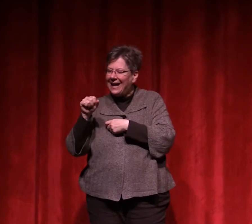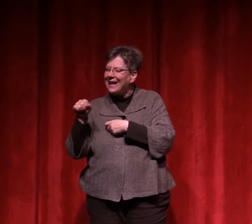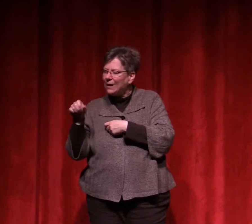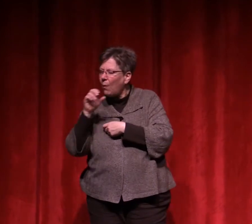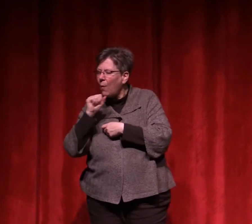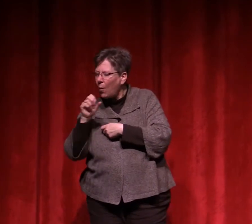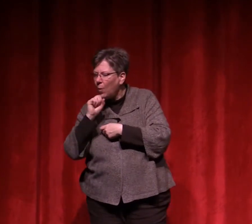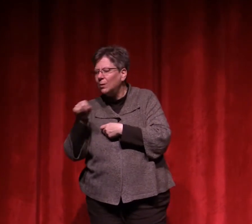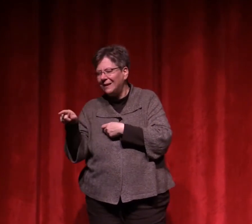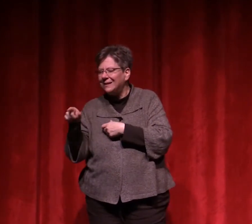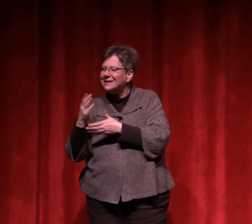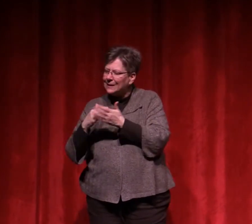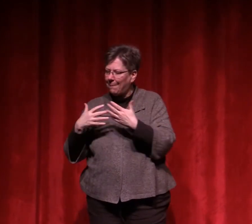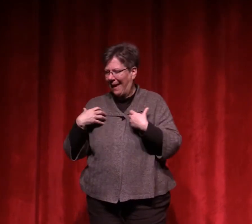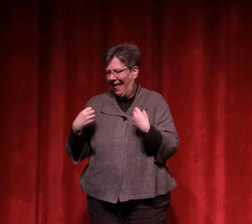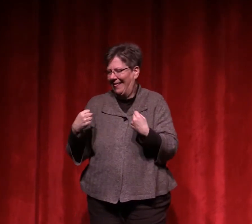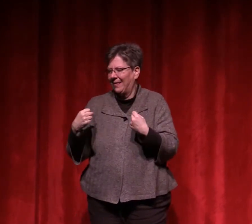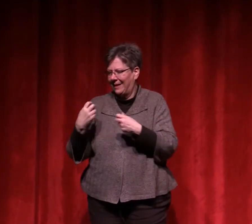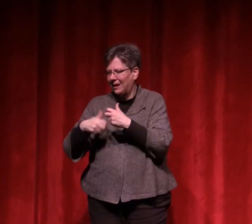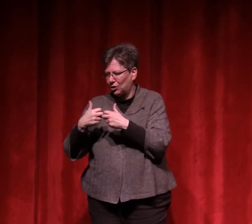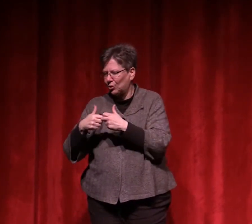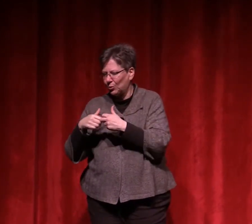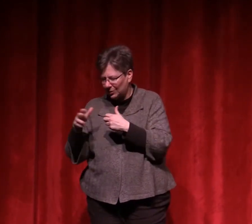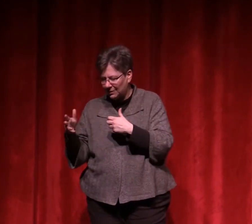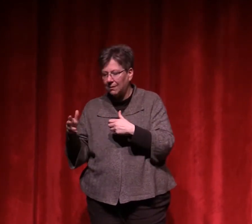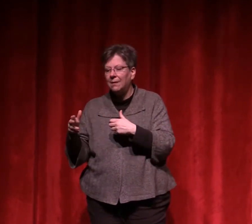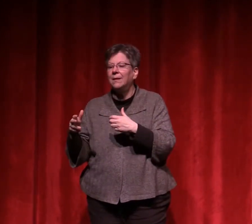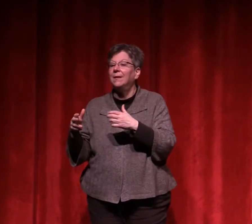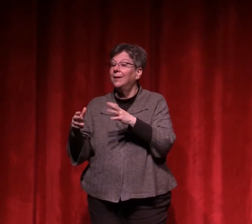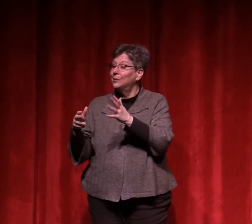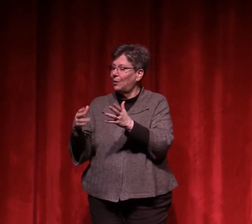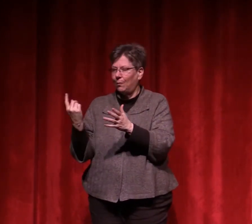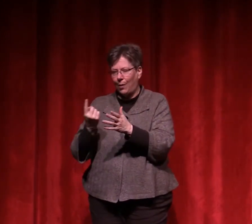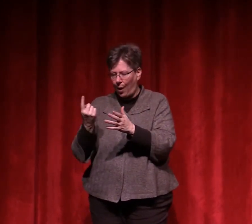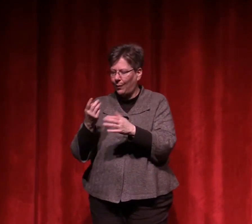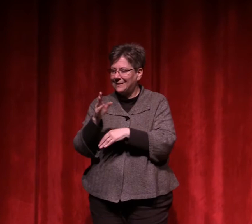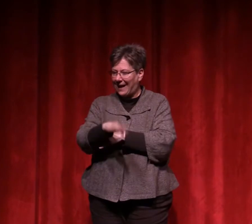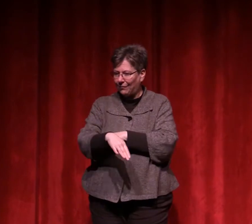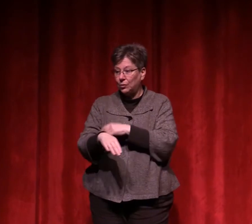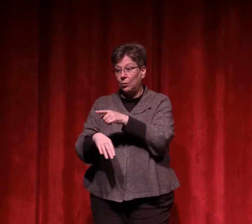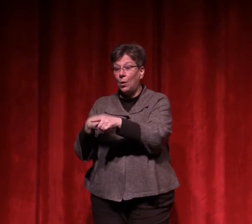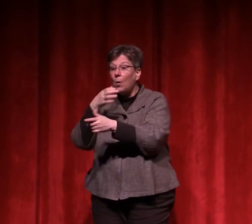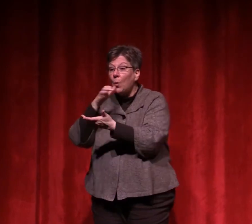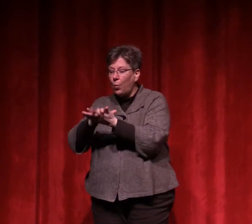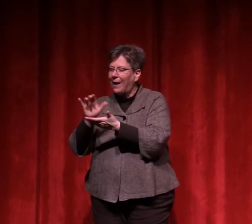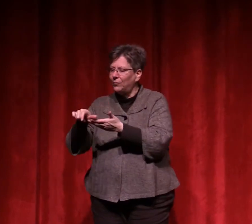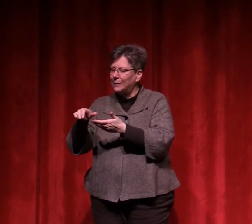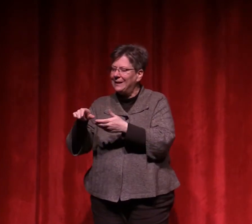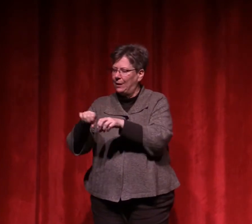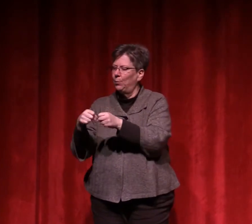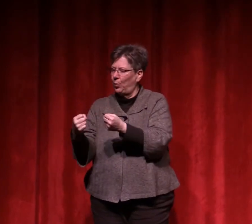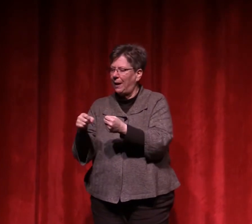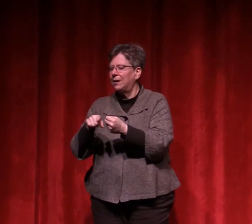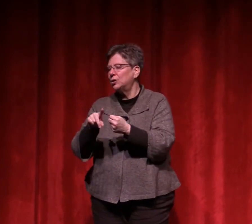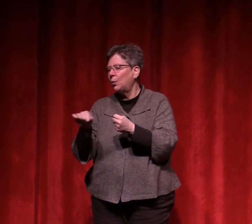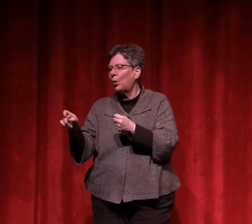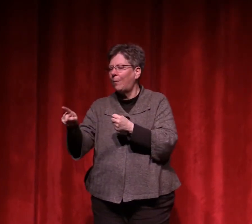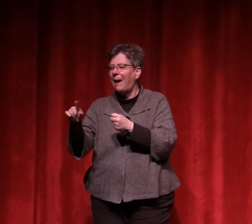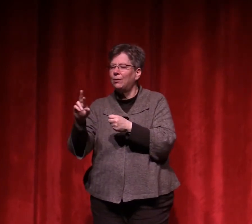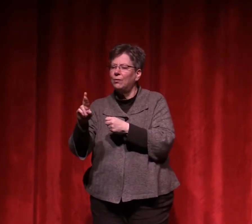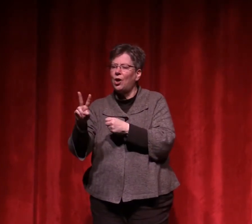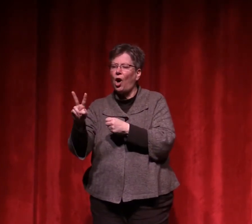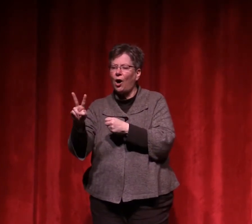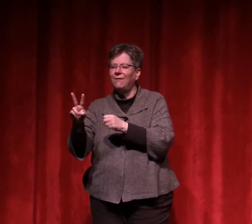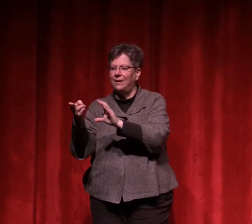had caught up with her. So what would happen in the afternoon is she would need a break and go back to their RV